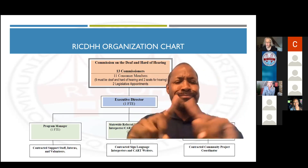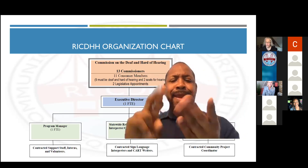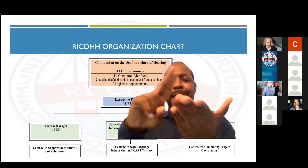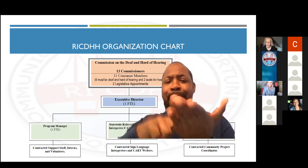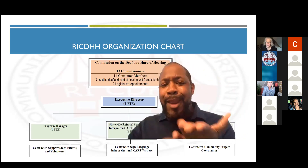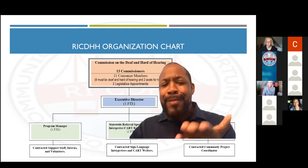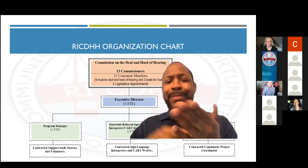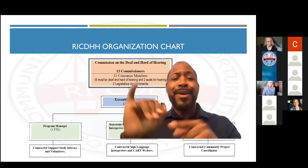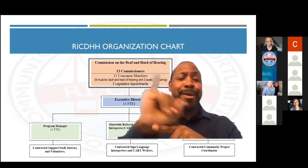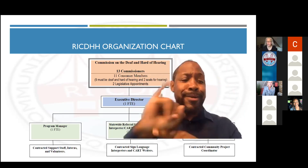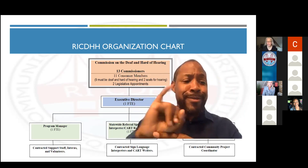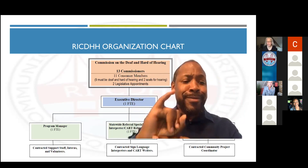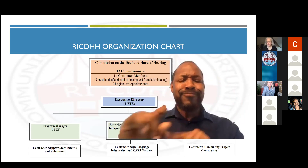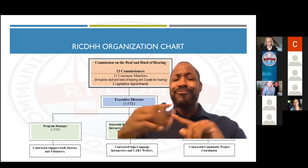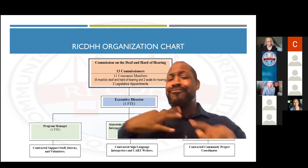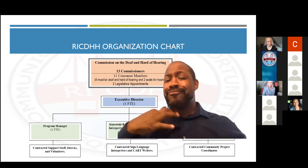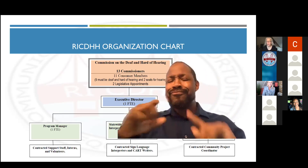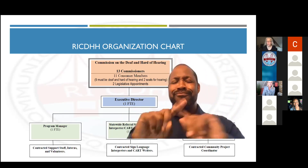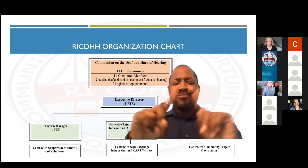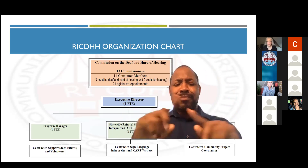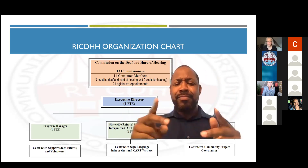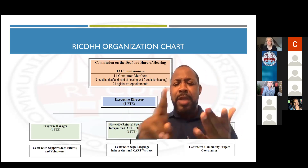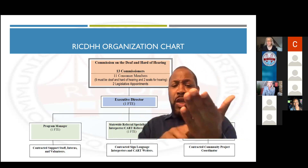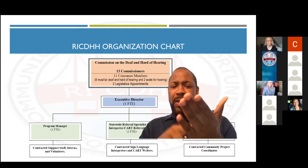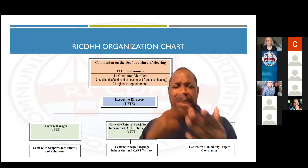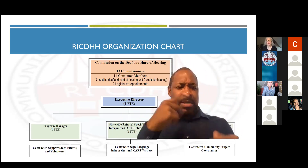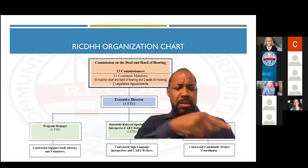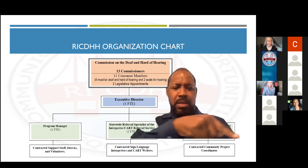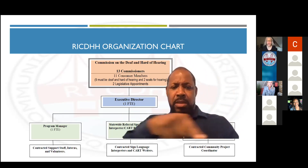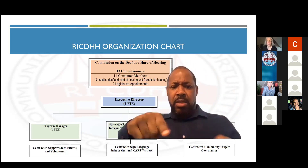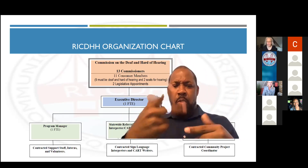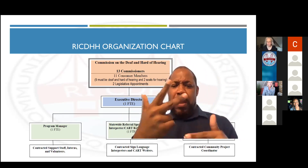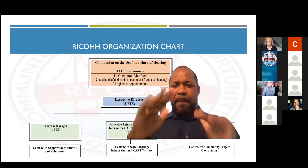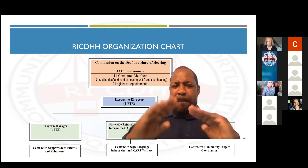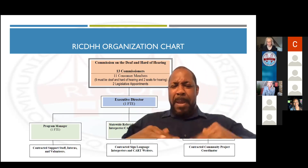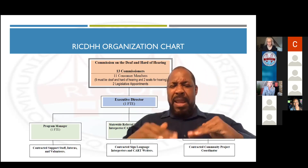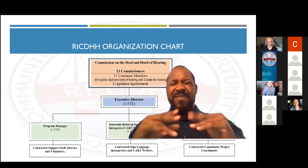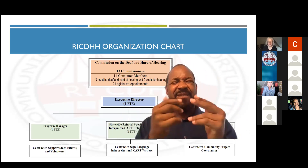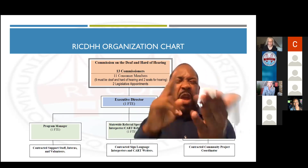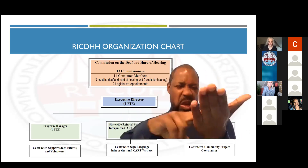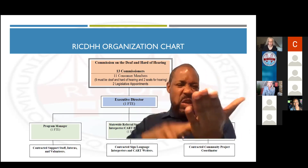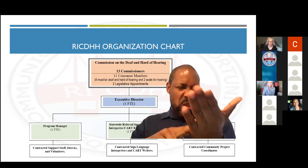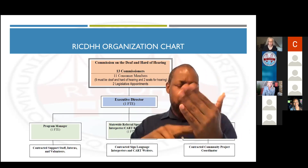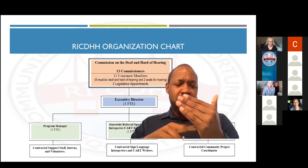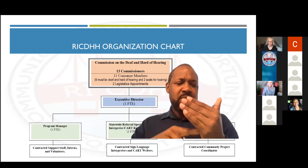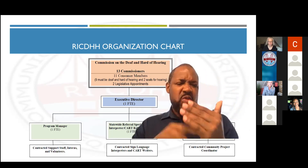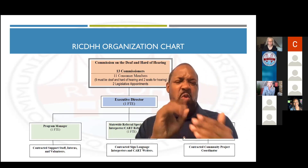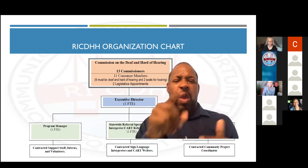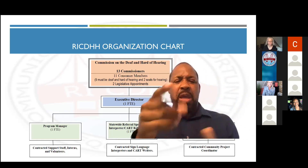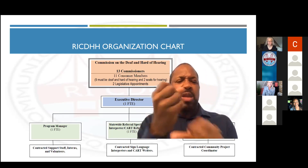communication access, and we have the program manager. We also have some people that we use on contract, and you can see there at the bottom.